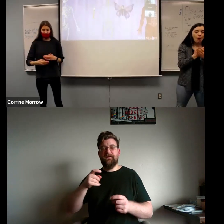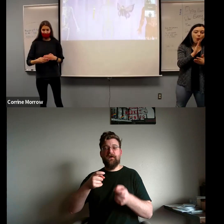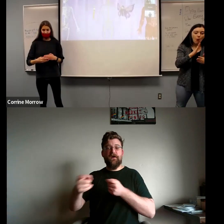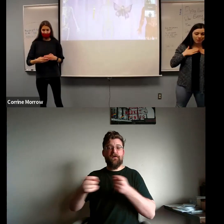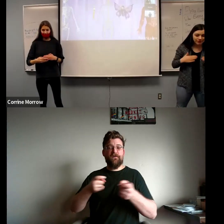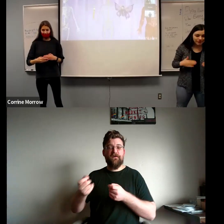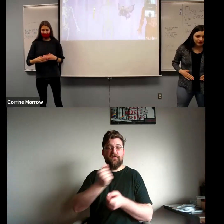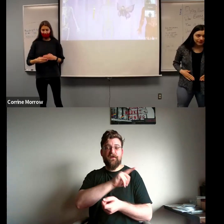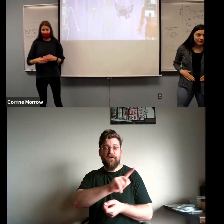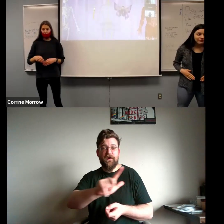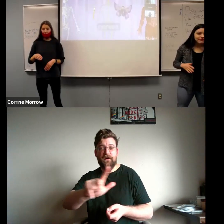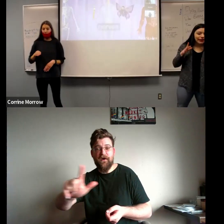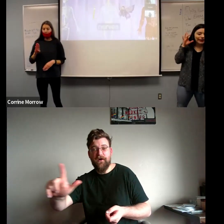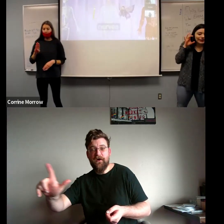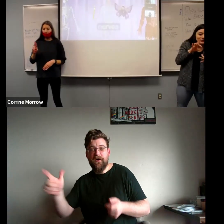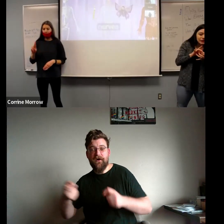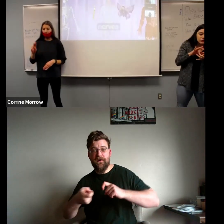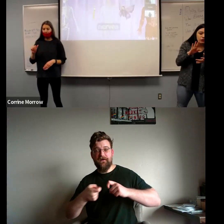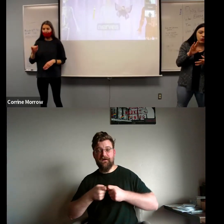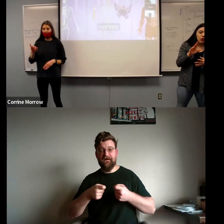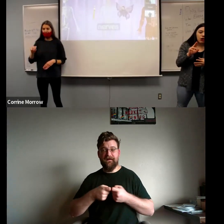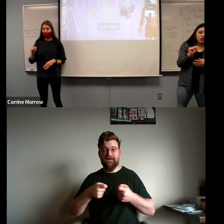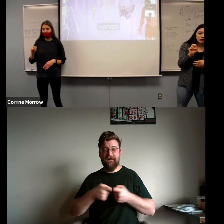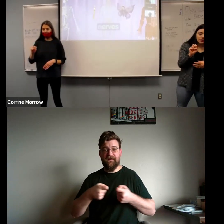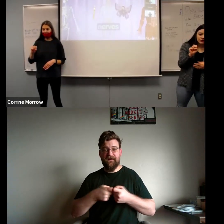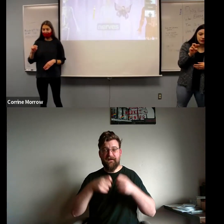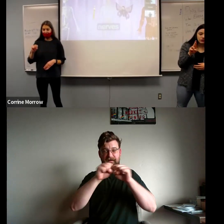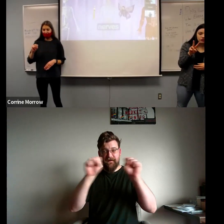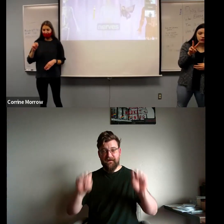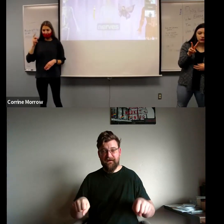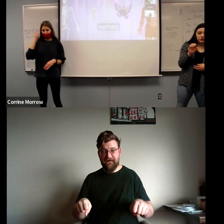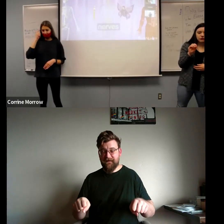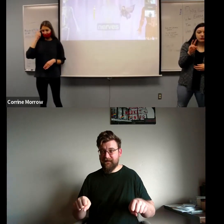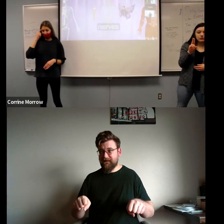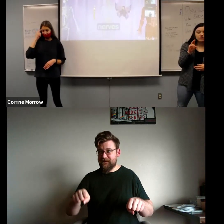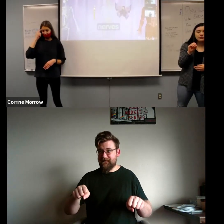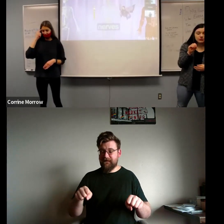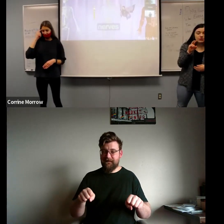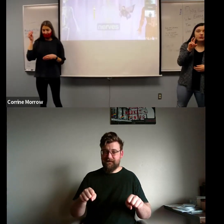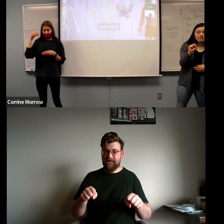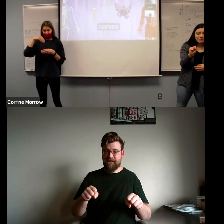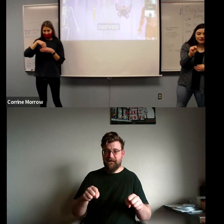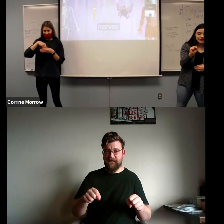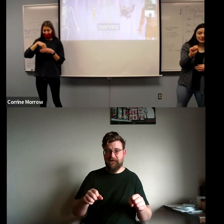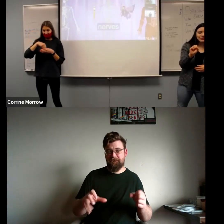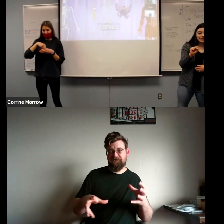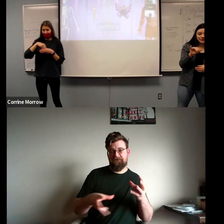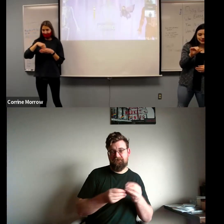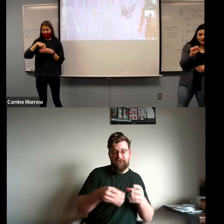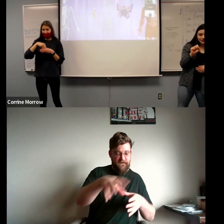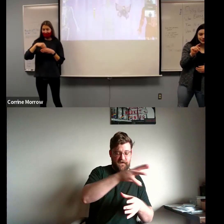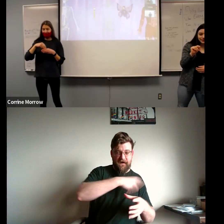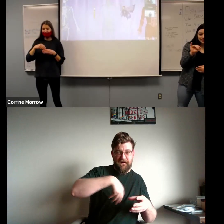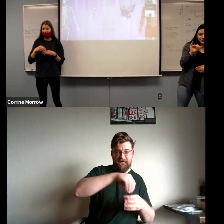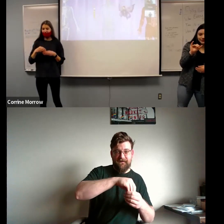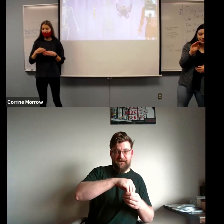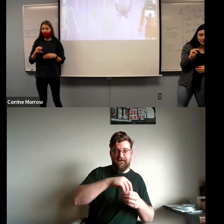system also includes the nerves. Thin threads of nerve cells called neurons run throughout your